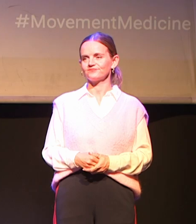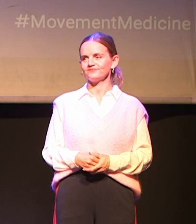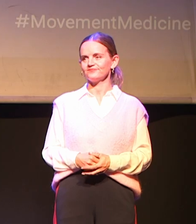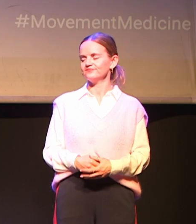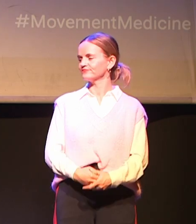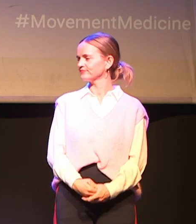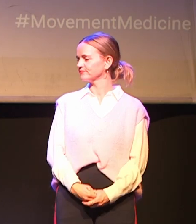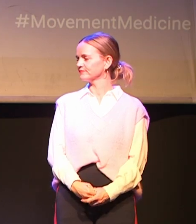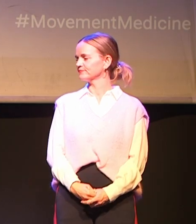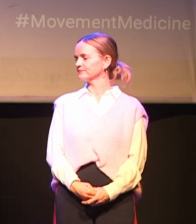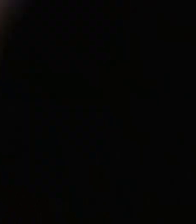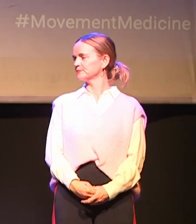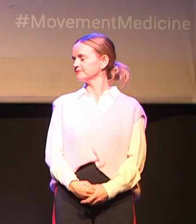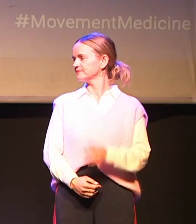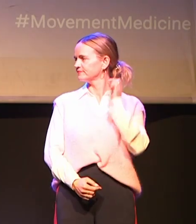Okay, I've got some questions.